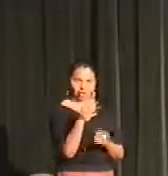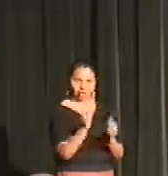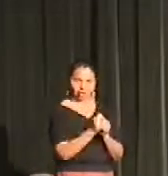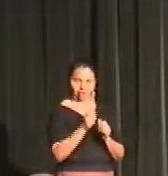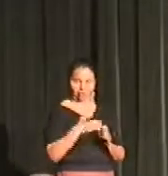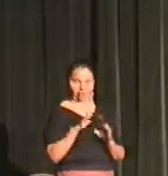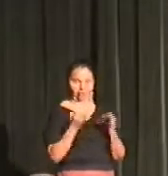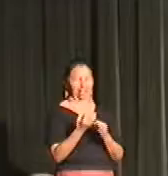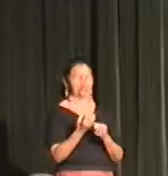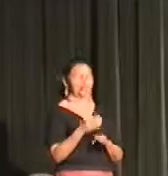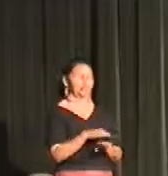me.